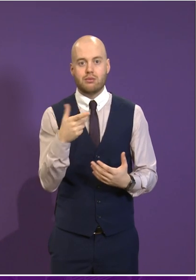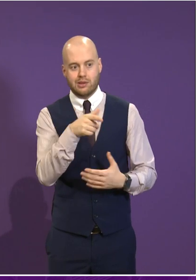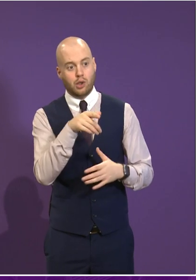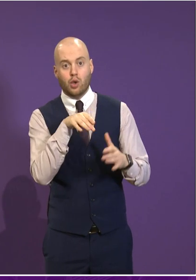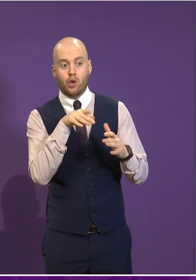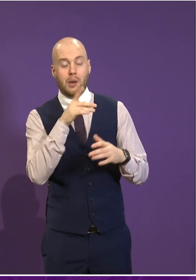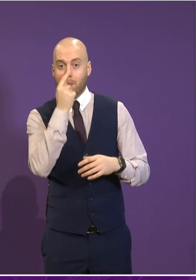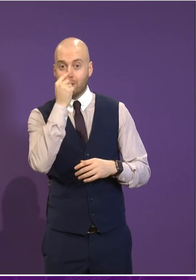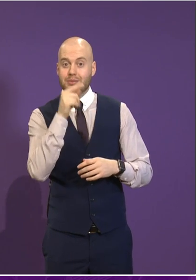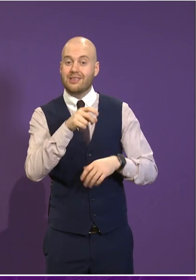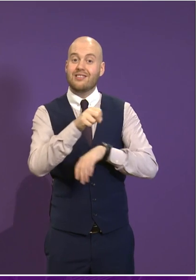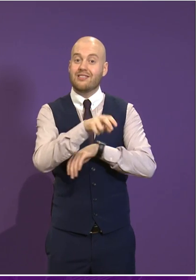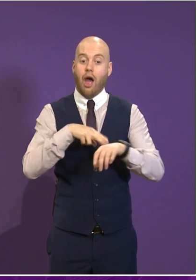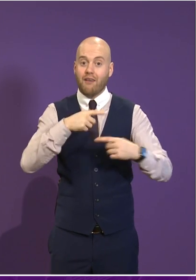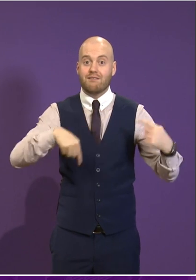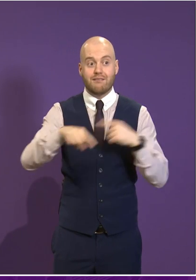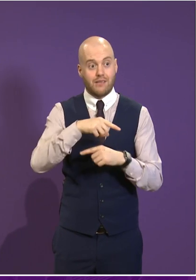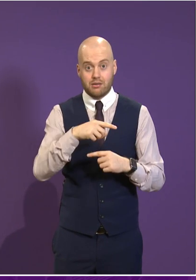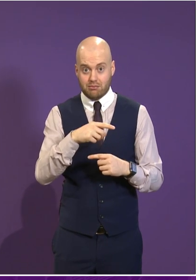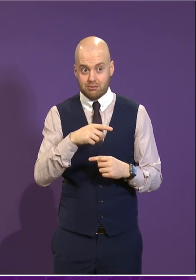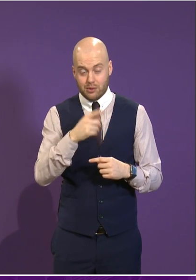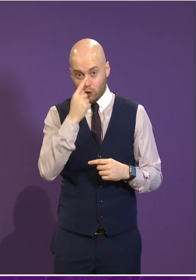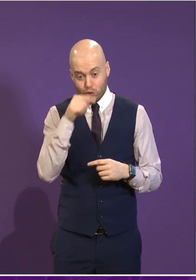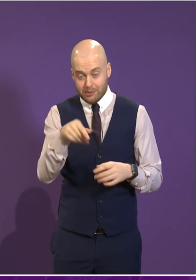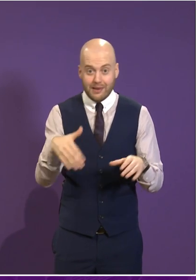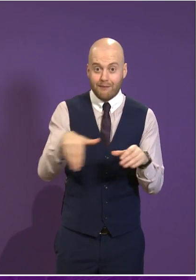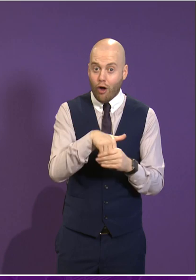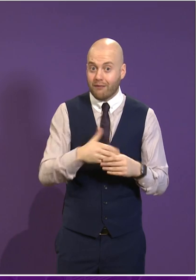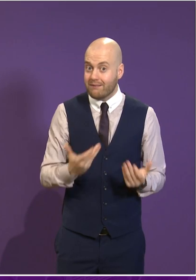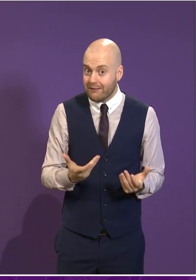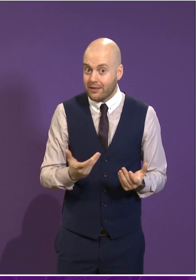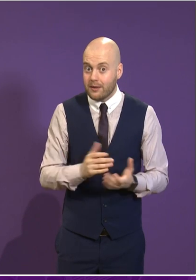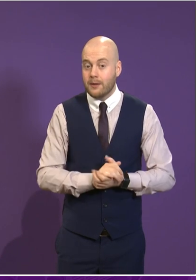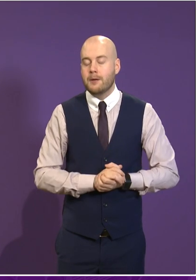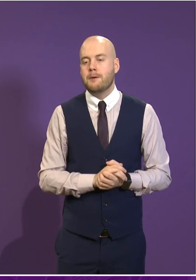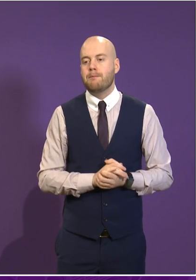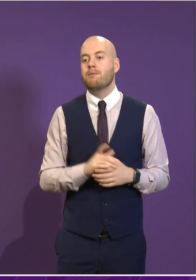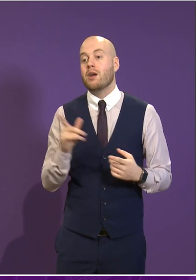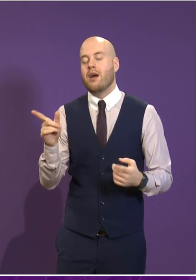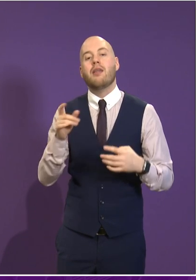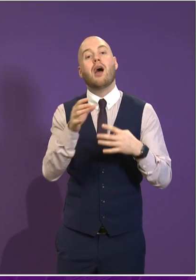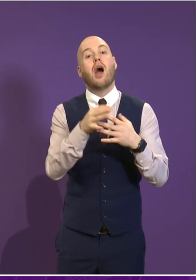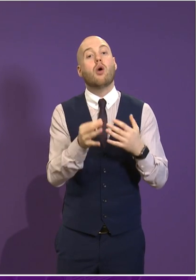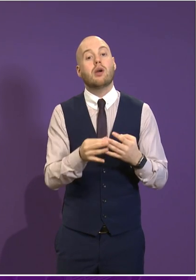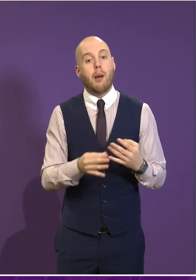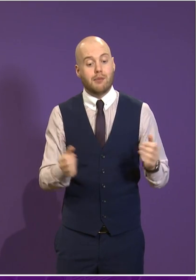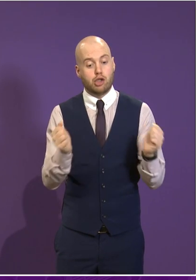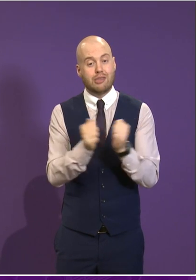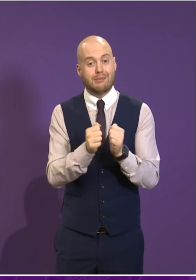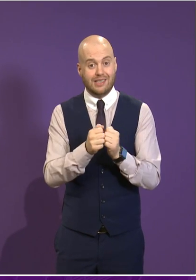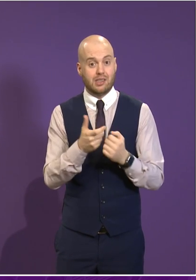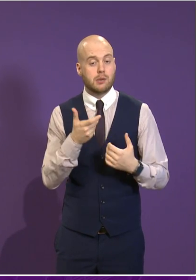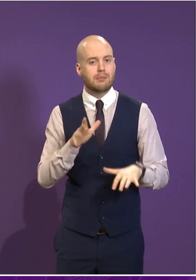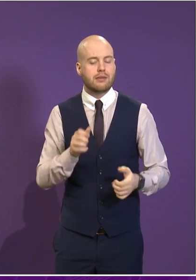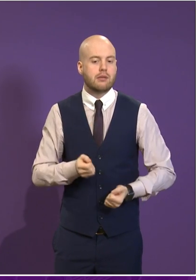sticks? Well, I think outcome agreements are quite a new concept still. I think they've delivered a lot, both